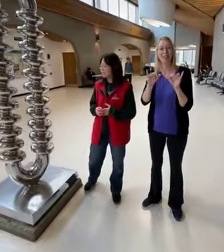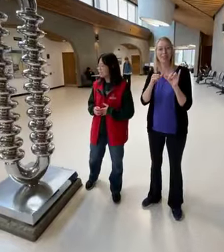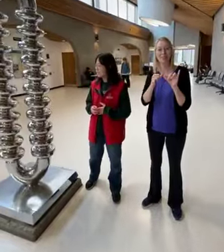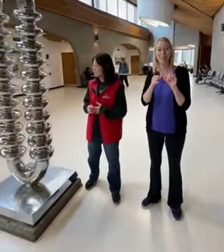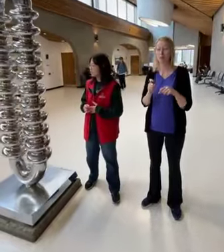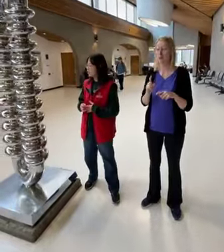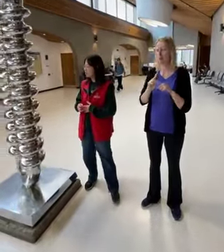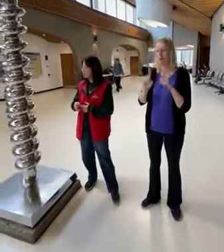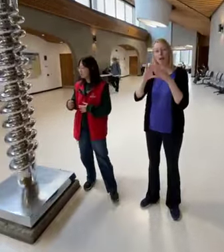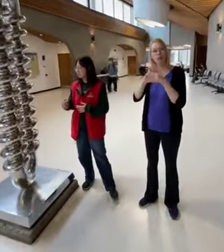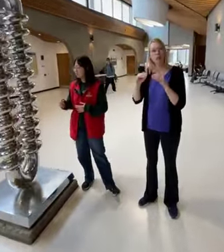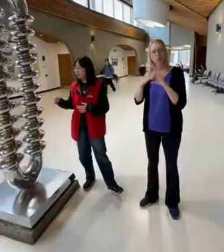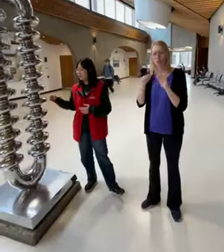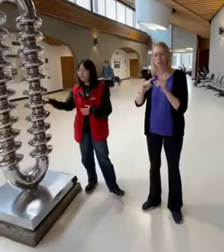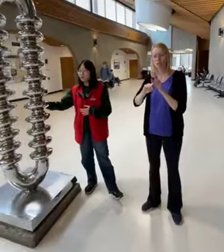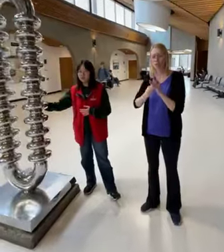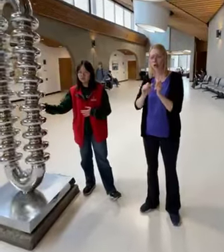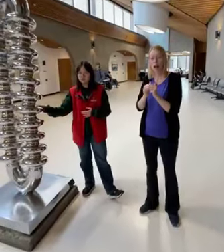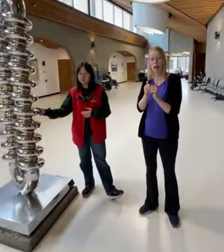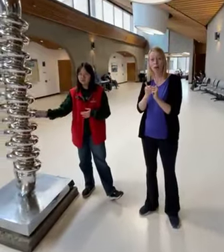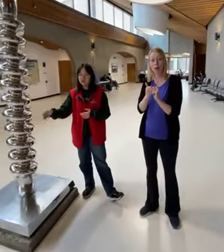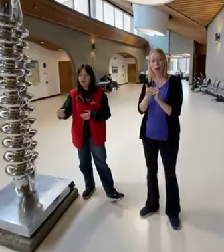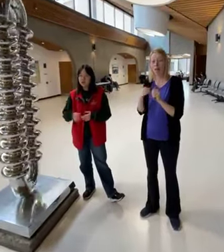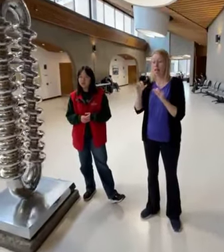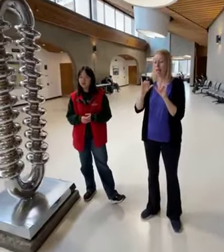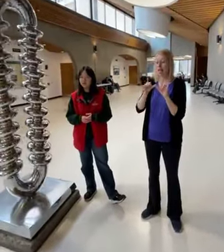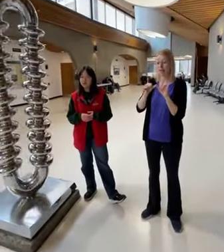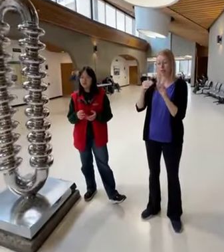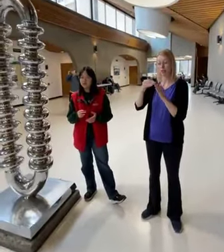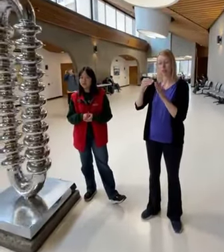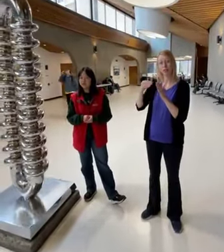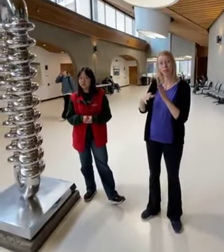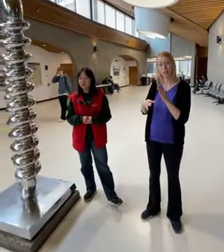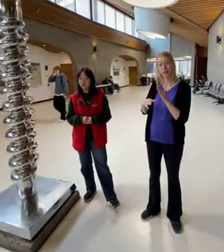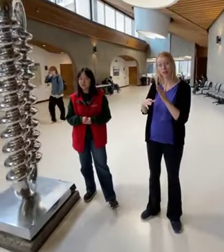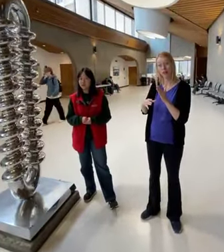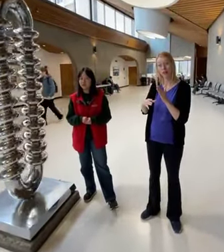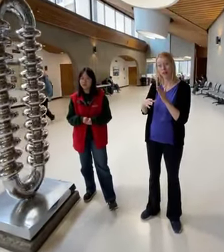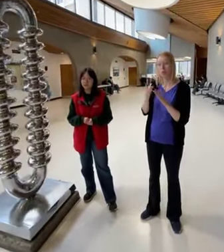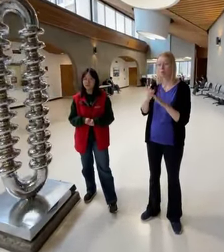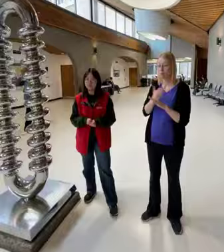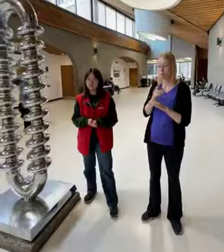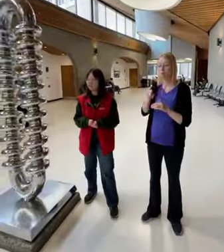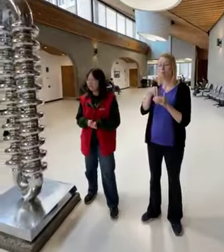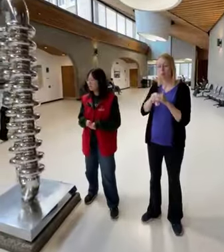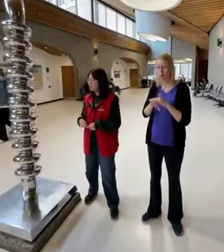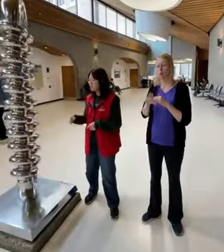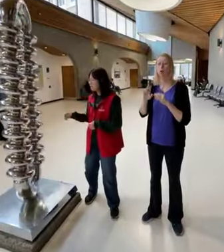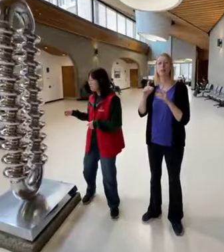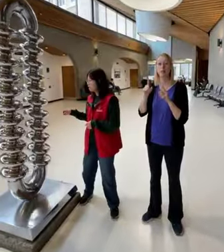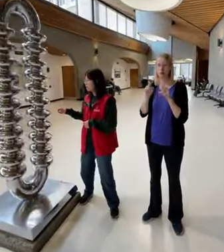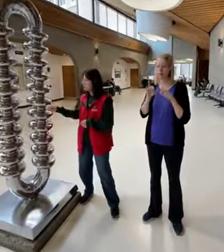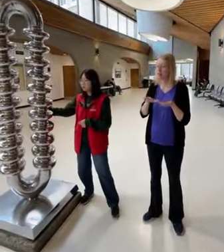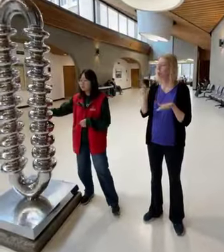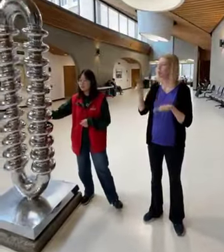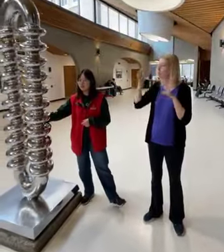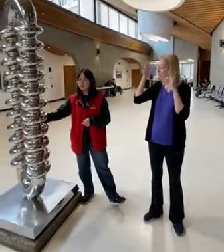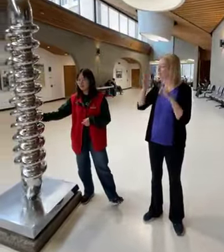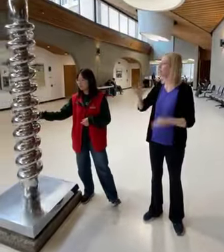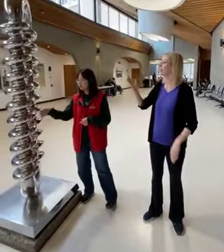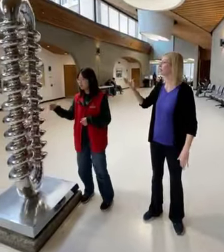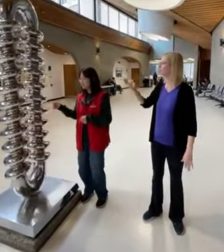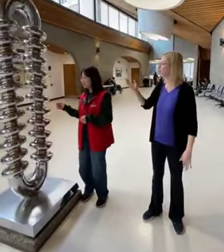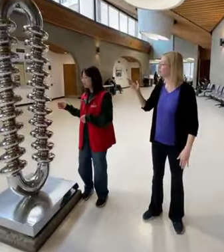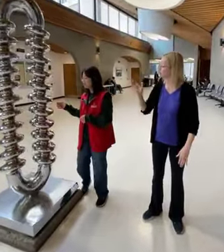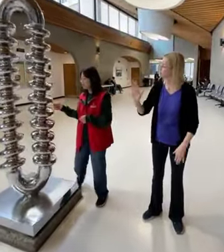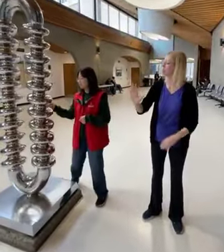the story did kind of start with the fact that an engineering student, apparently before they were going into one of their exams, they had decided to spin the